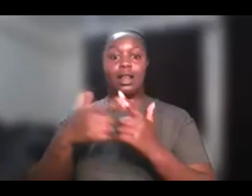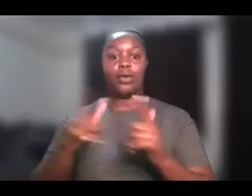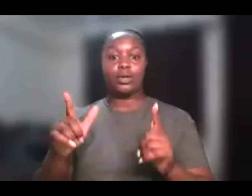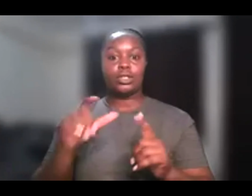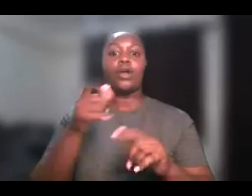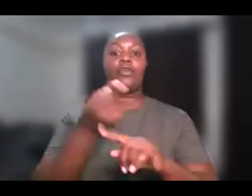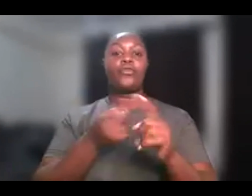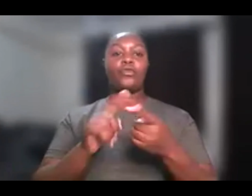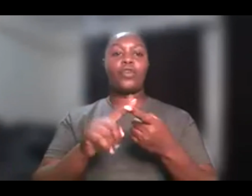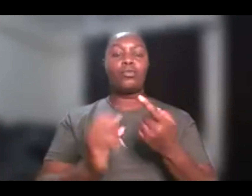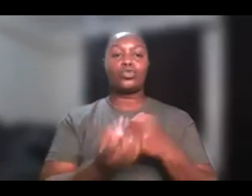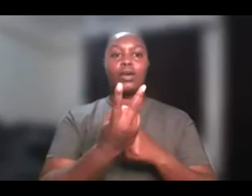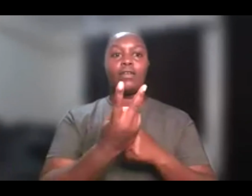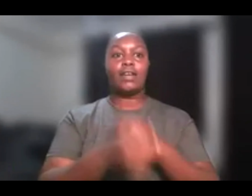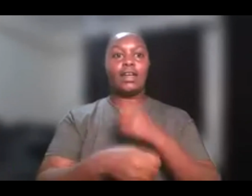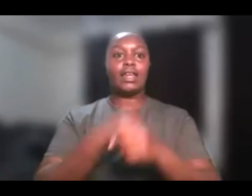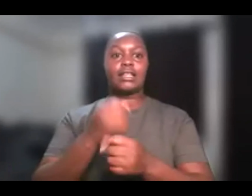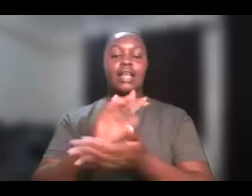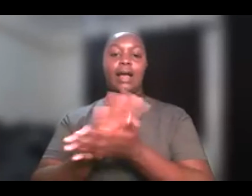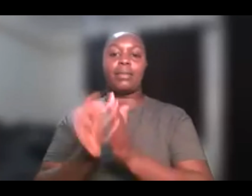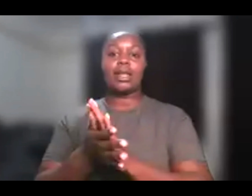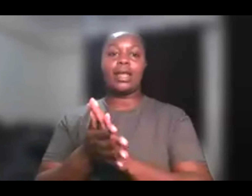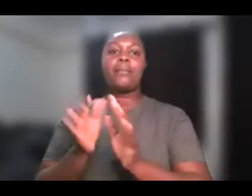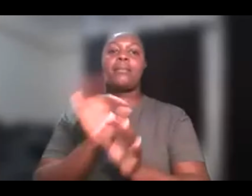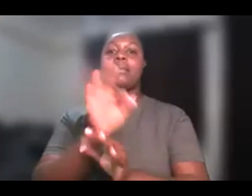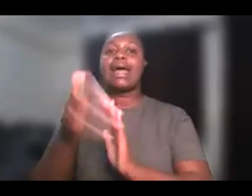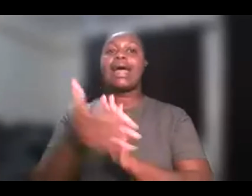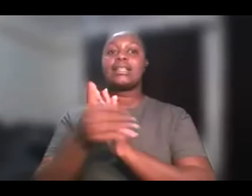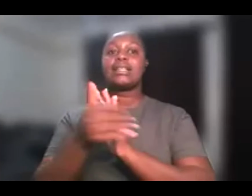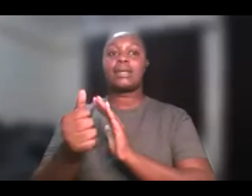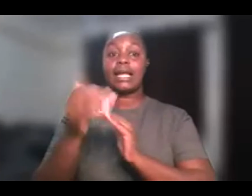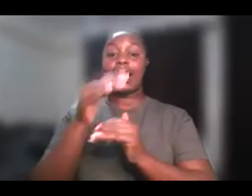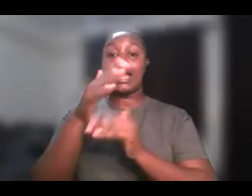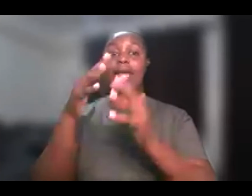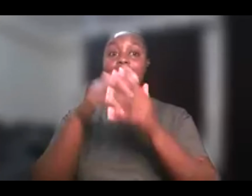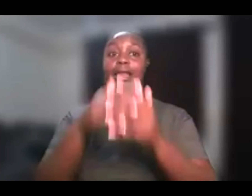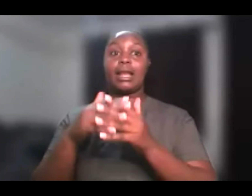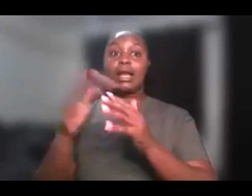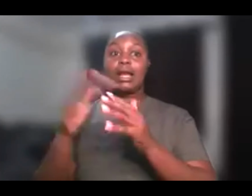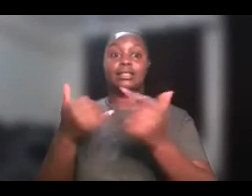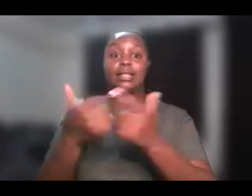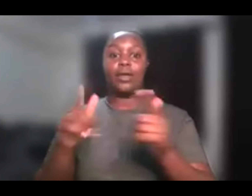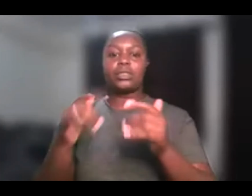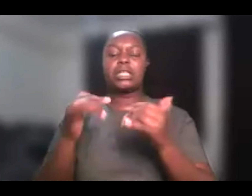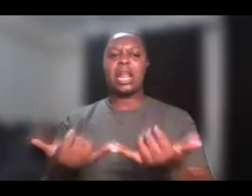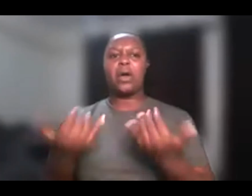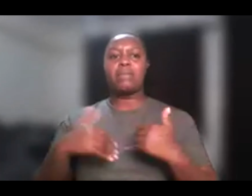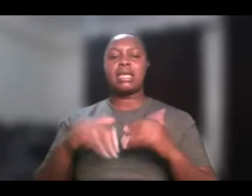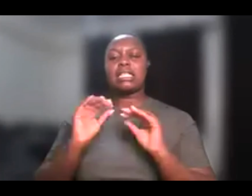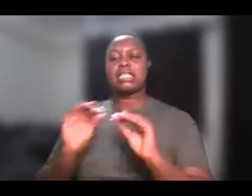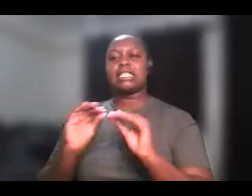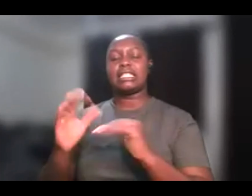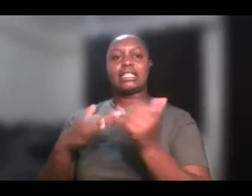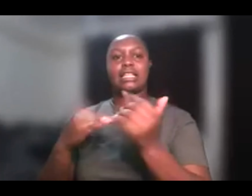became expert in American Sign Language, and then started teaching sign language for about 10 years. Went into corporate world, worked with a couple